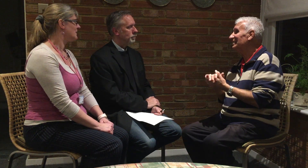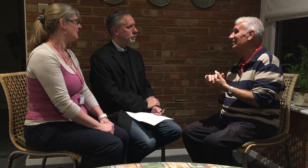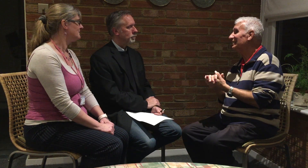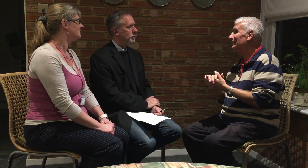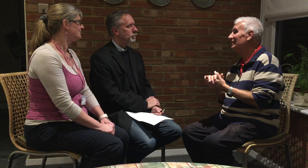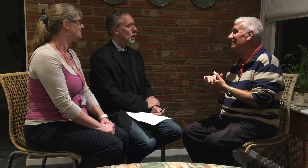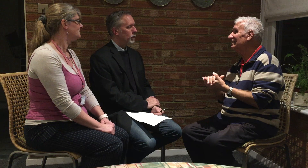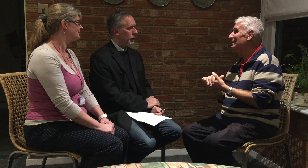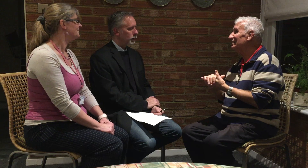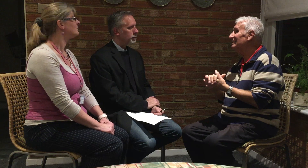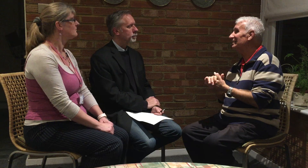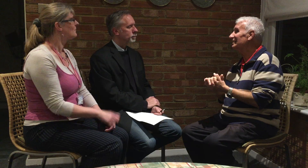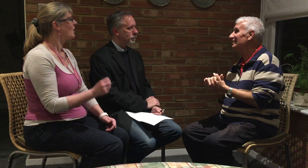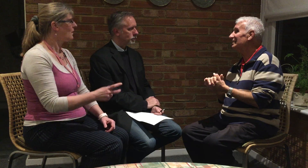interpreter. Okay.